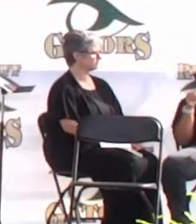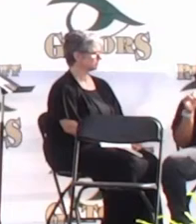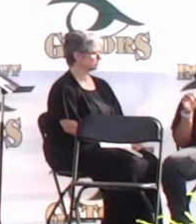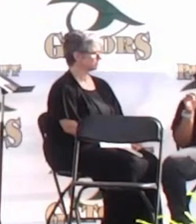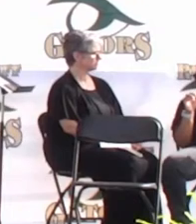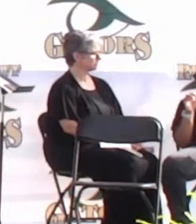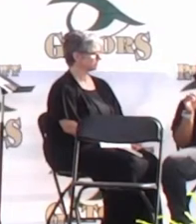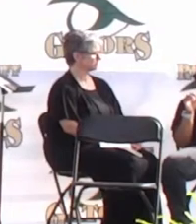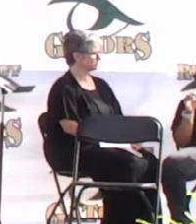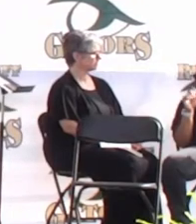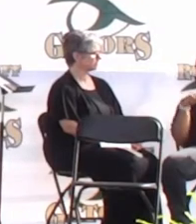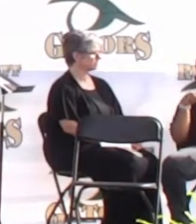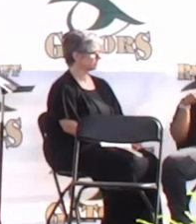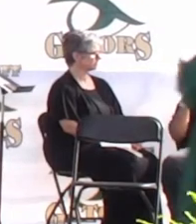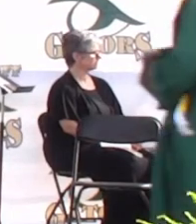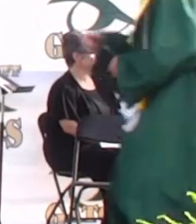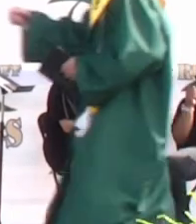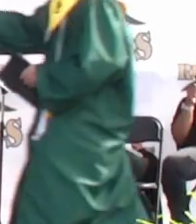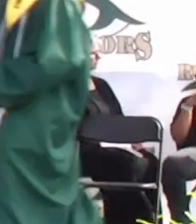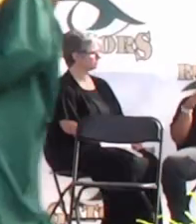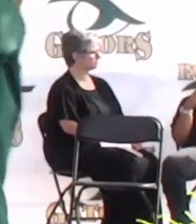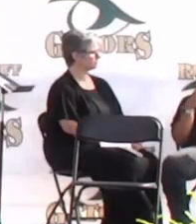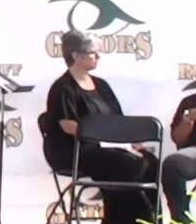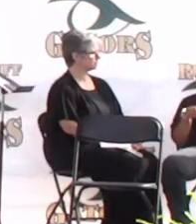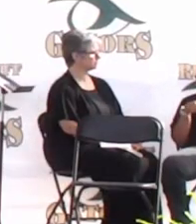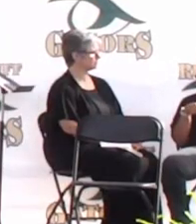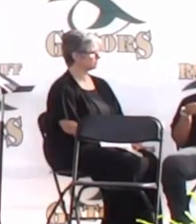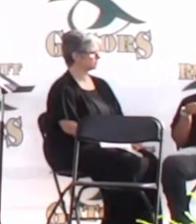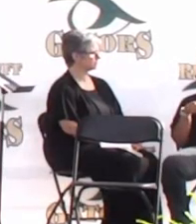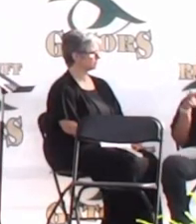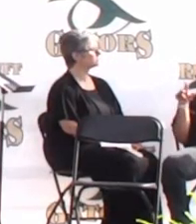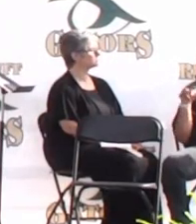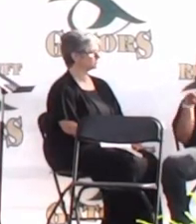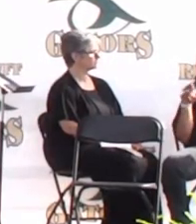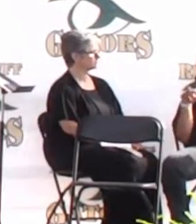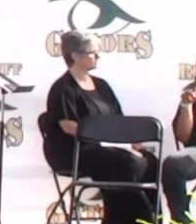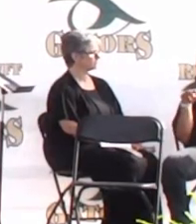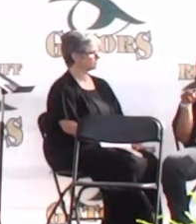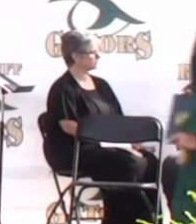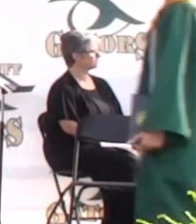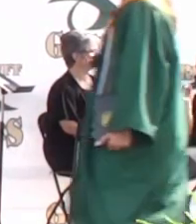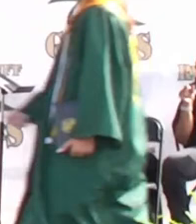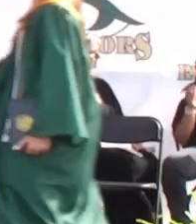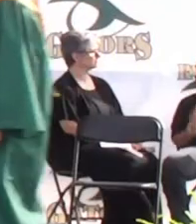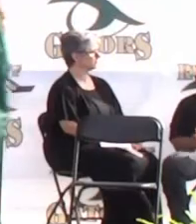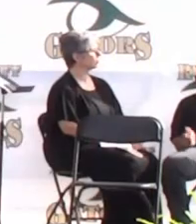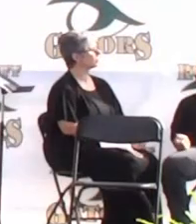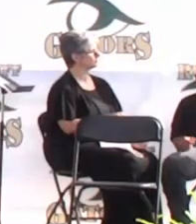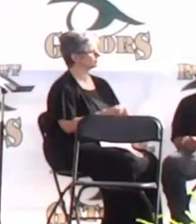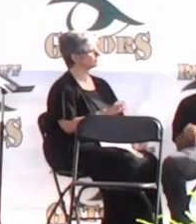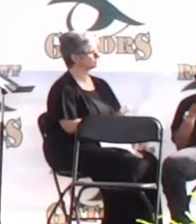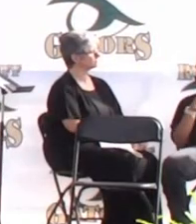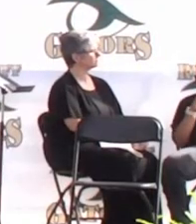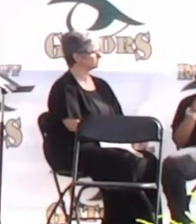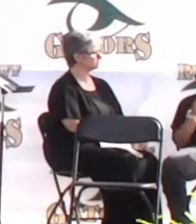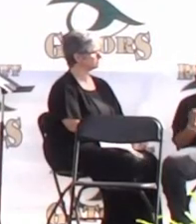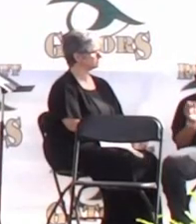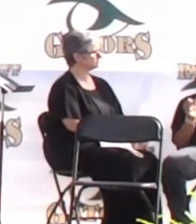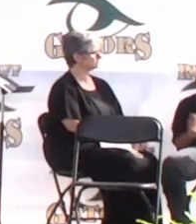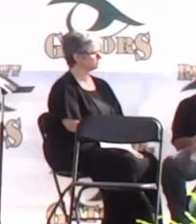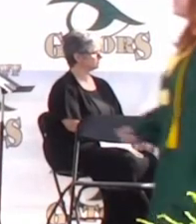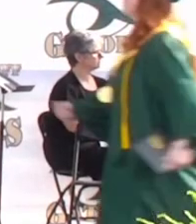Christopher William Conrick, honor graduate. Delaney Ann Foltz, honor graduate. Caroline Faith